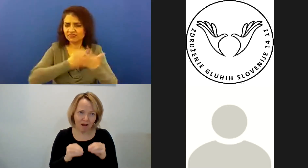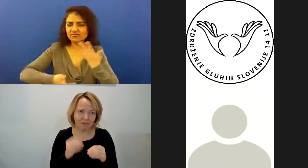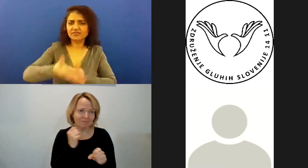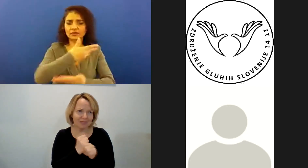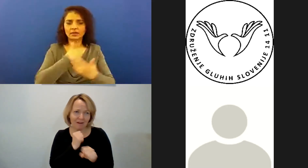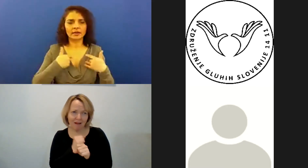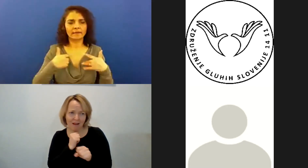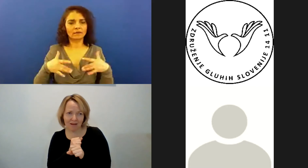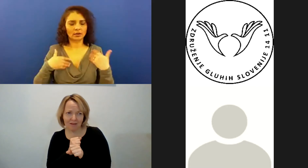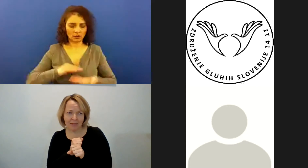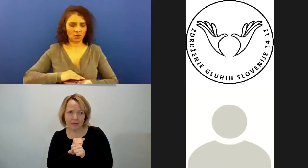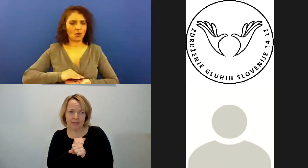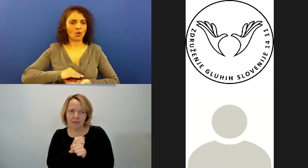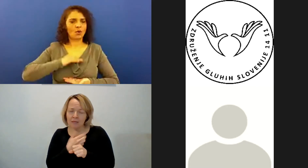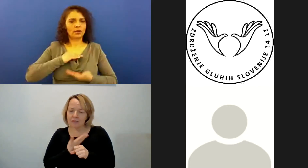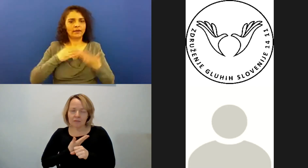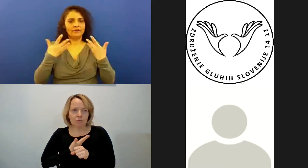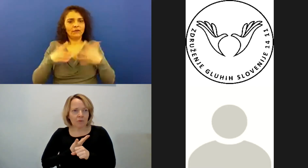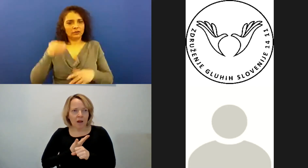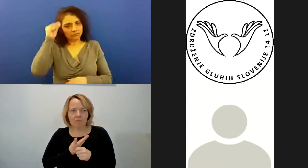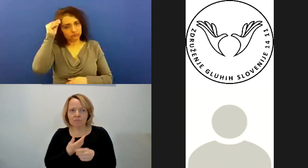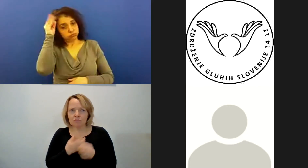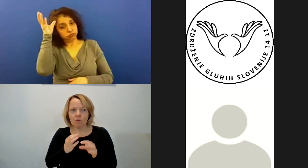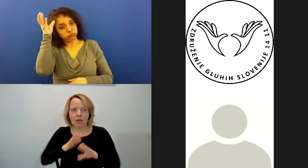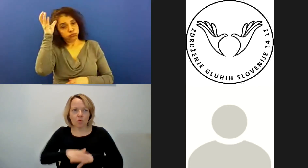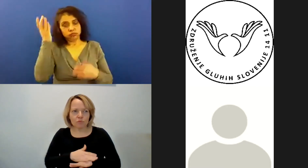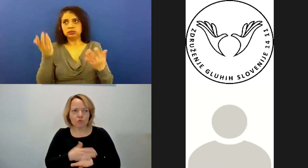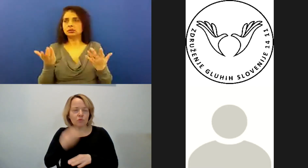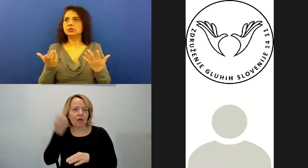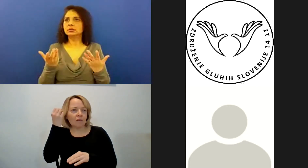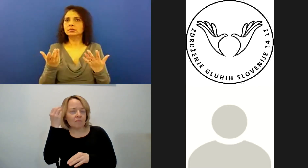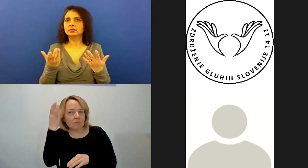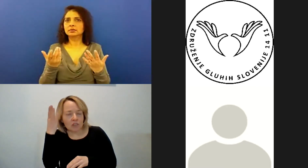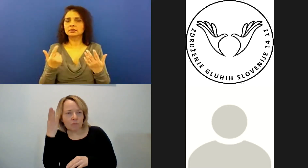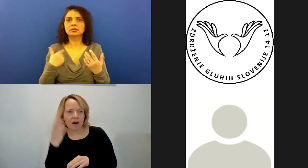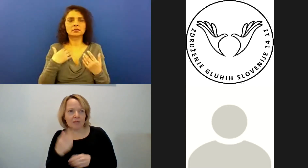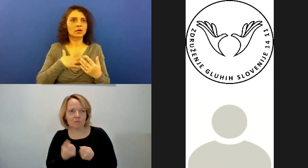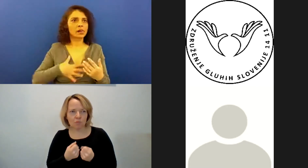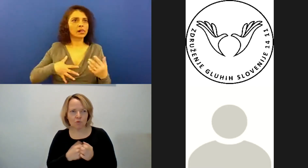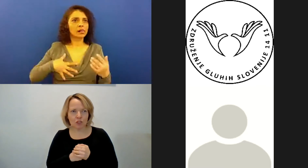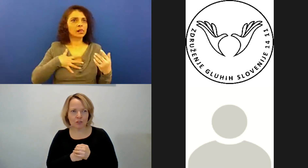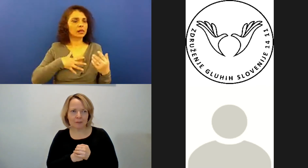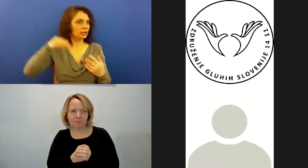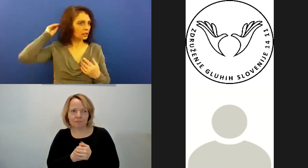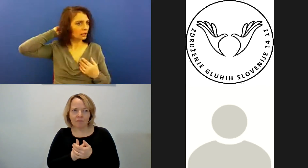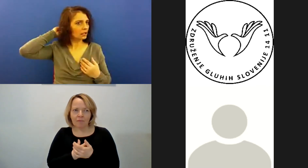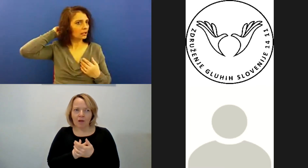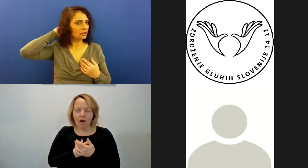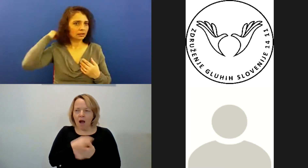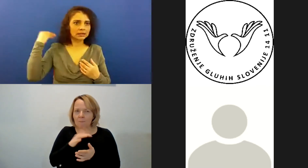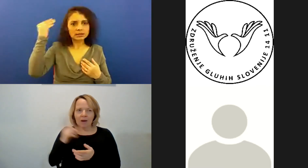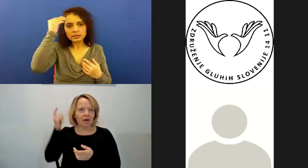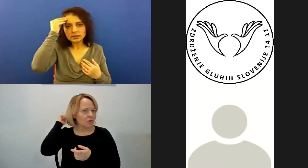Dutch culture. So that's the job I did for many years. And it gave me so much satisfaction, so much experience, so